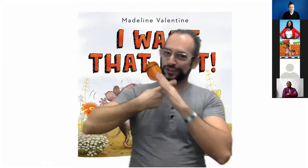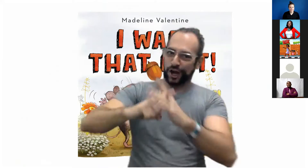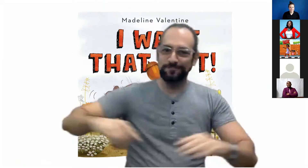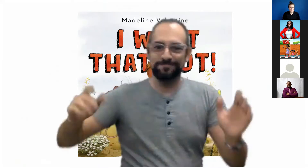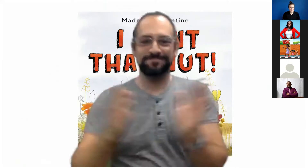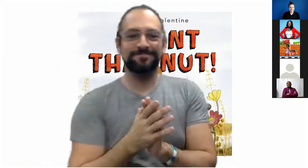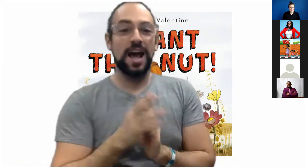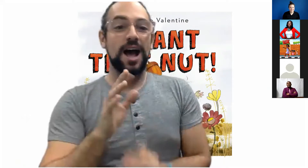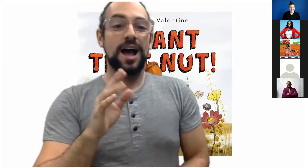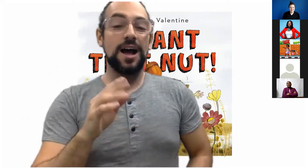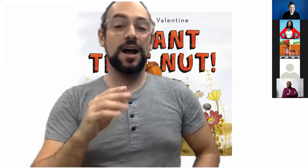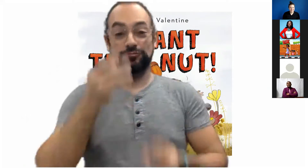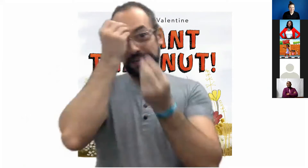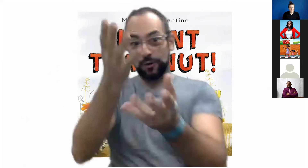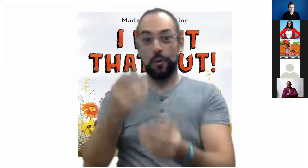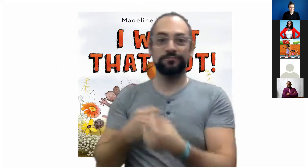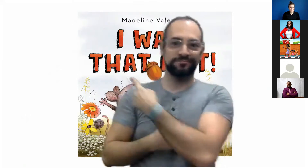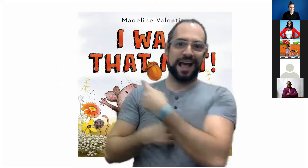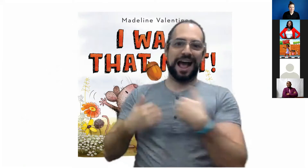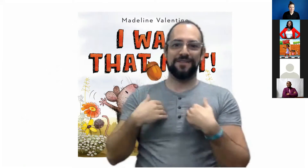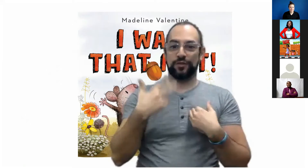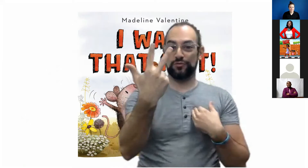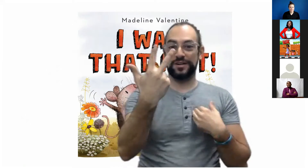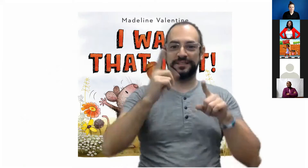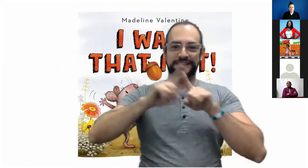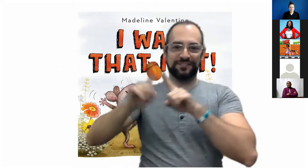Okay, so let's get started.